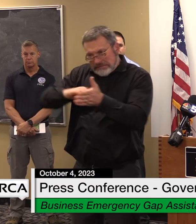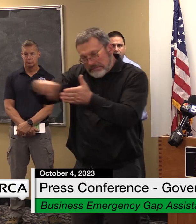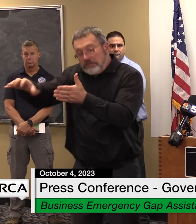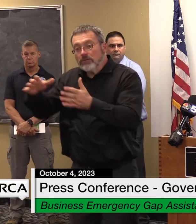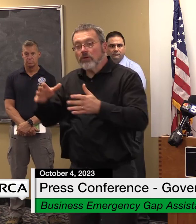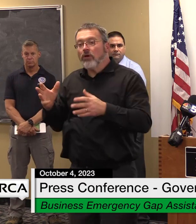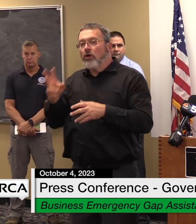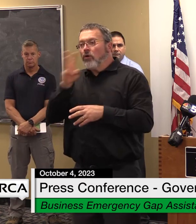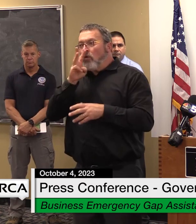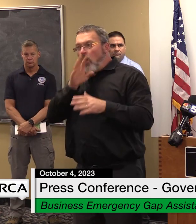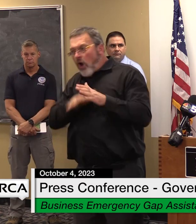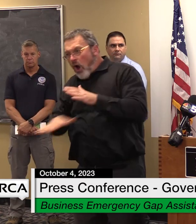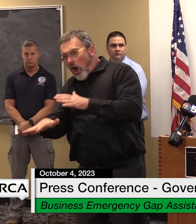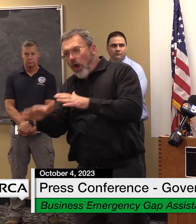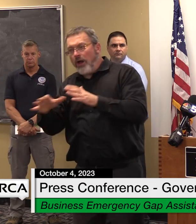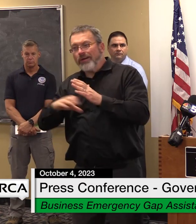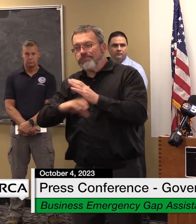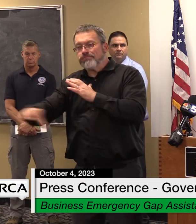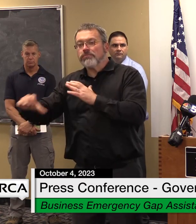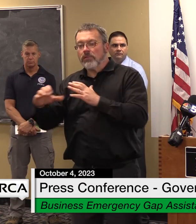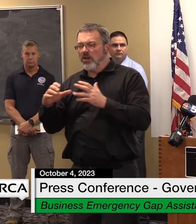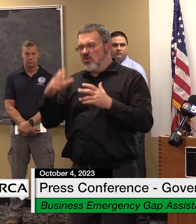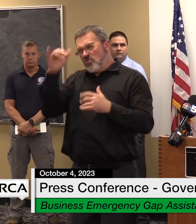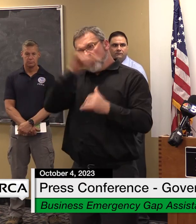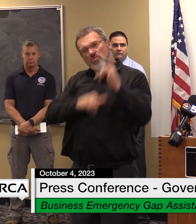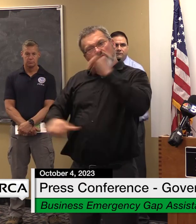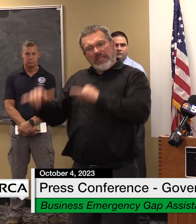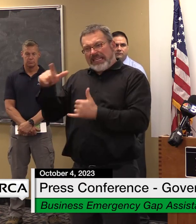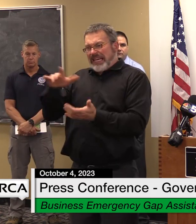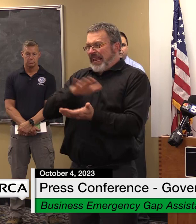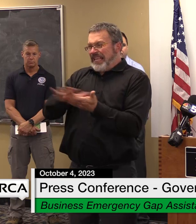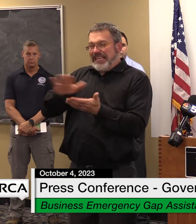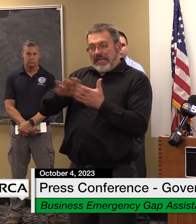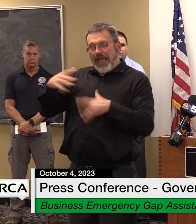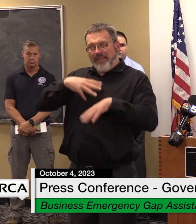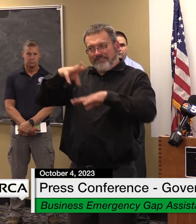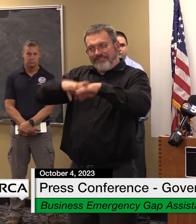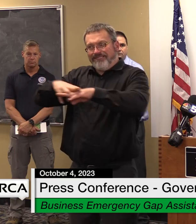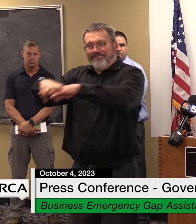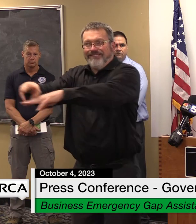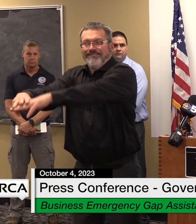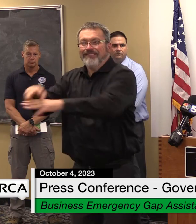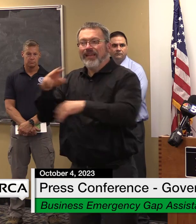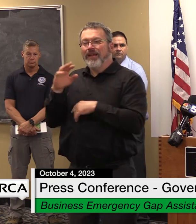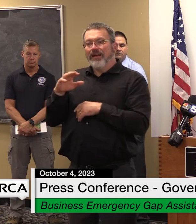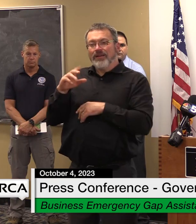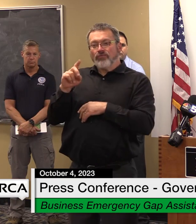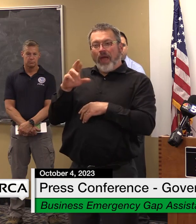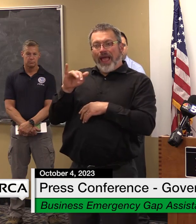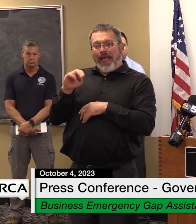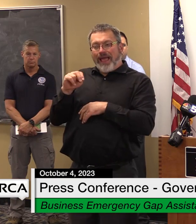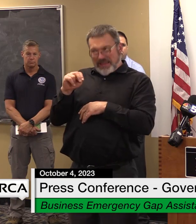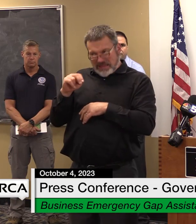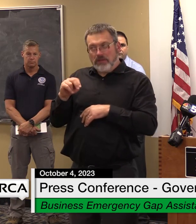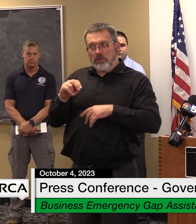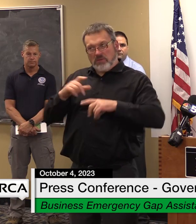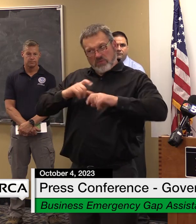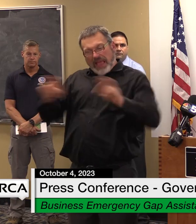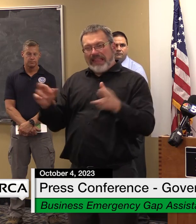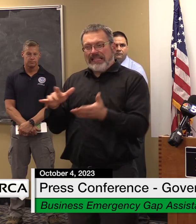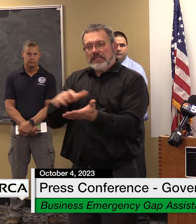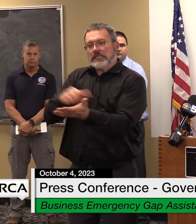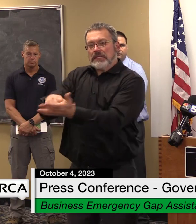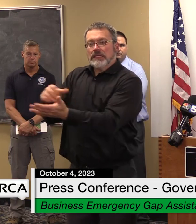we've discussed before, cleaning out storm drains will be critical before spring to prevent potential flooding that comes with